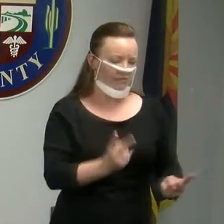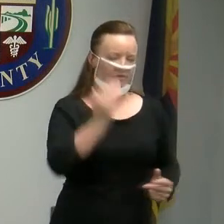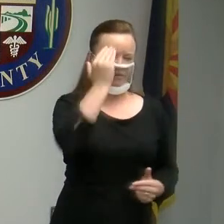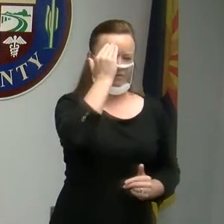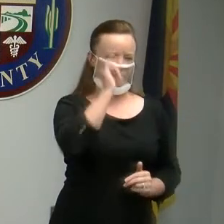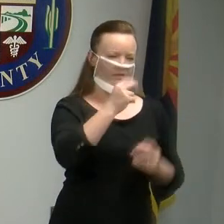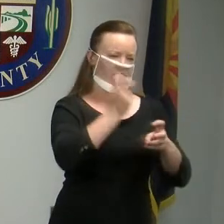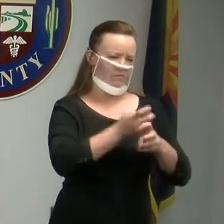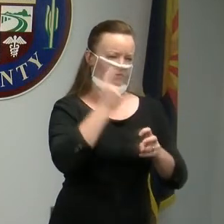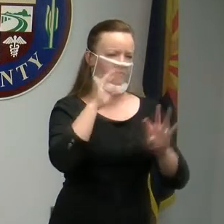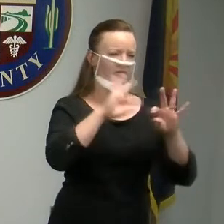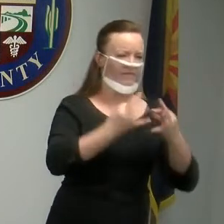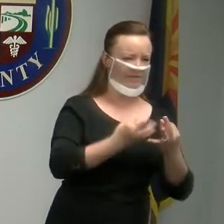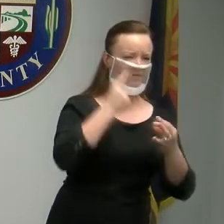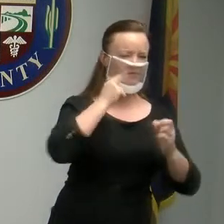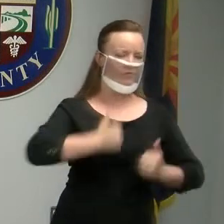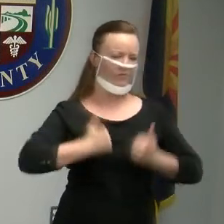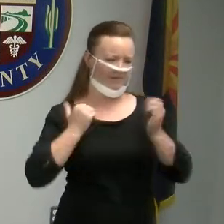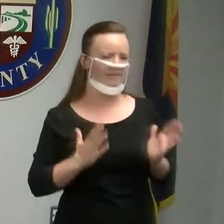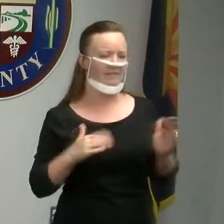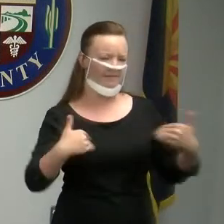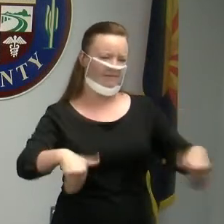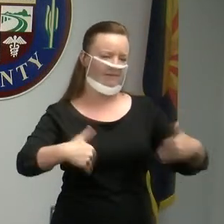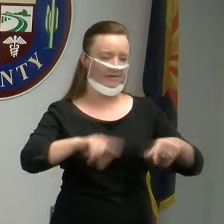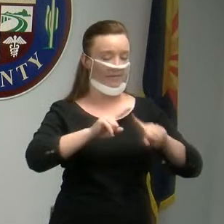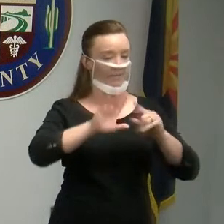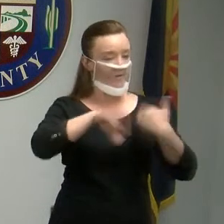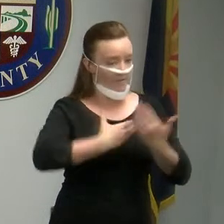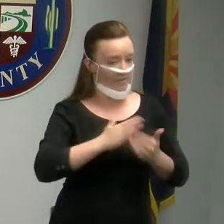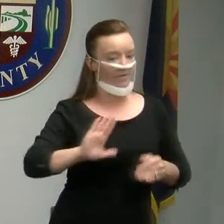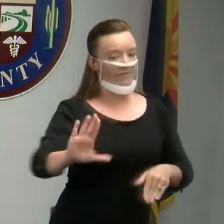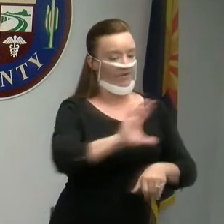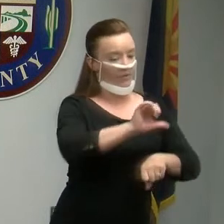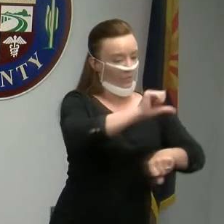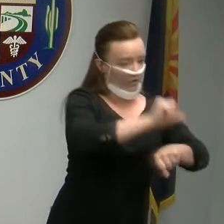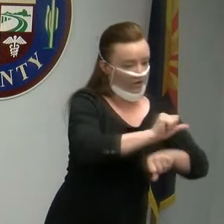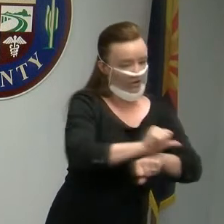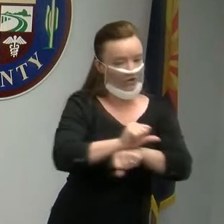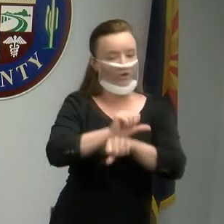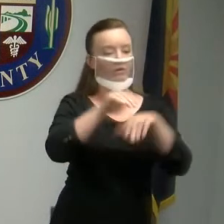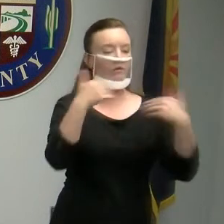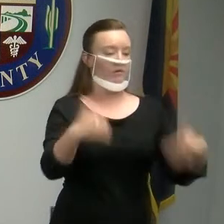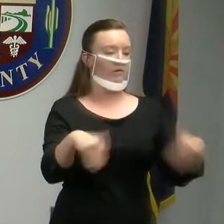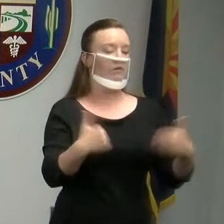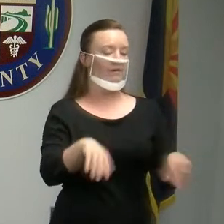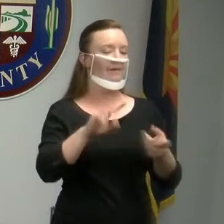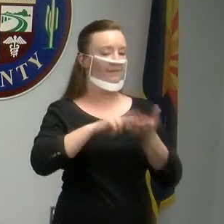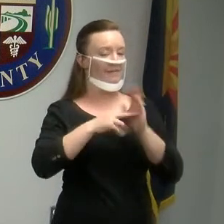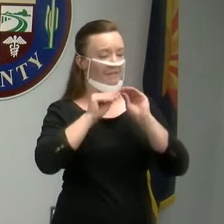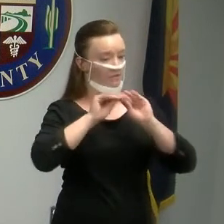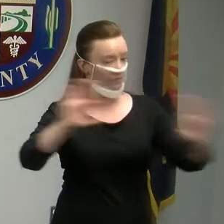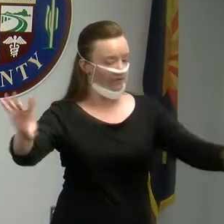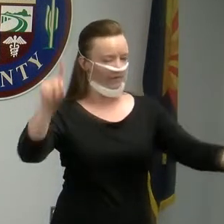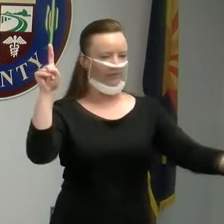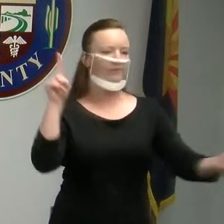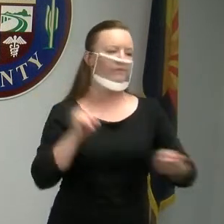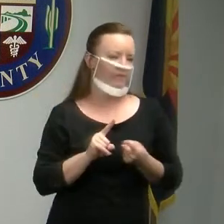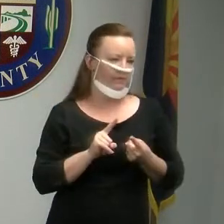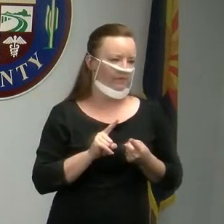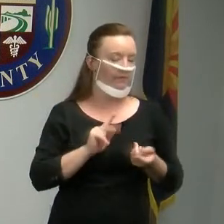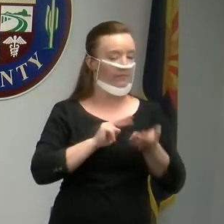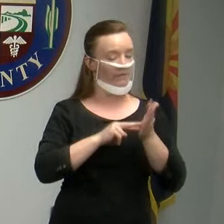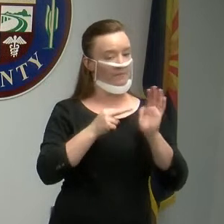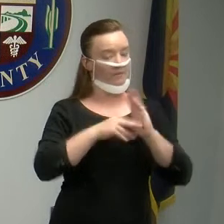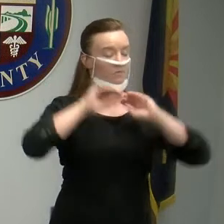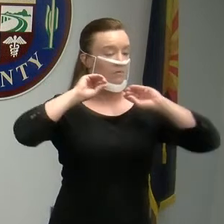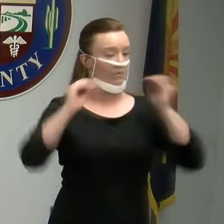on the residents themselves. So all of those things combined have really limited spread. I don't want to say that there are no cases in long-term